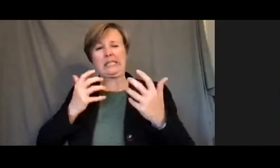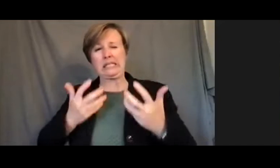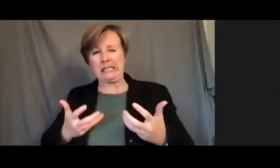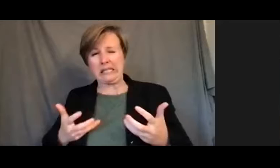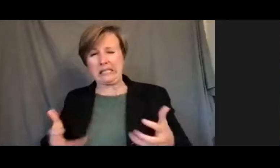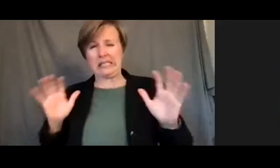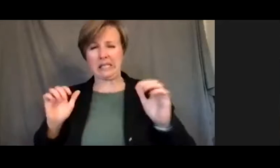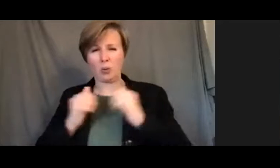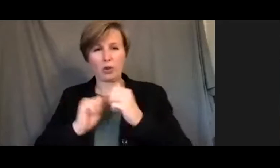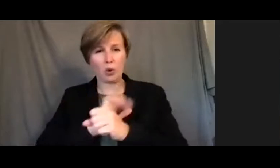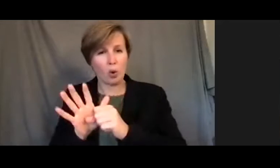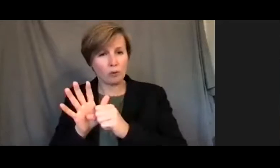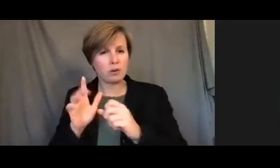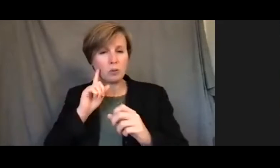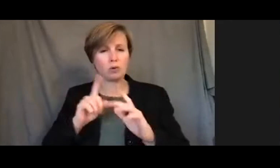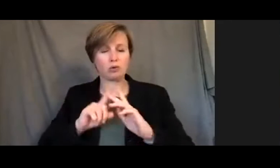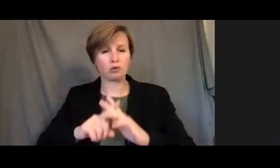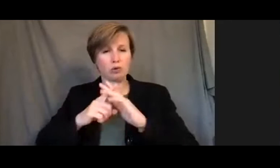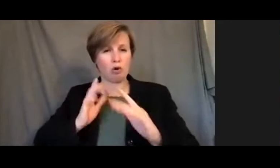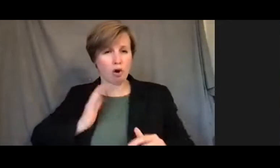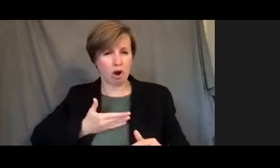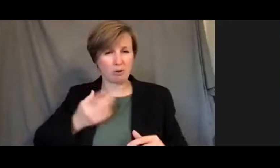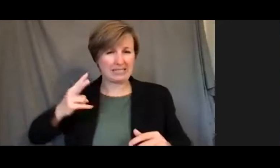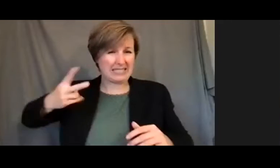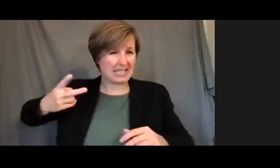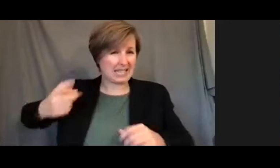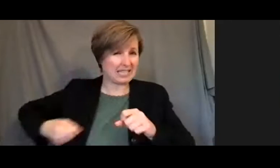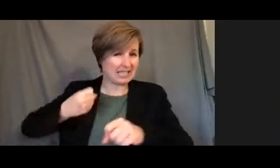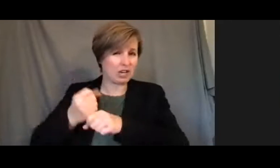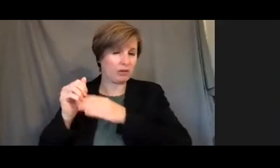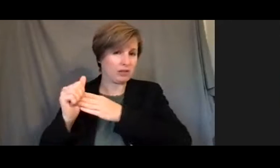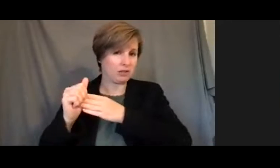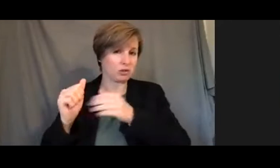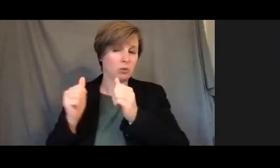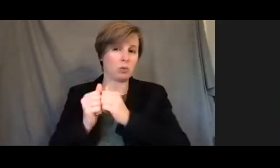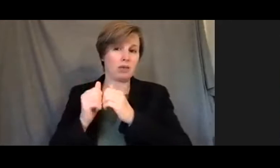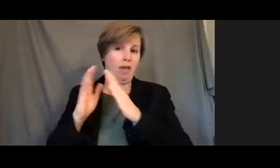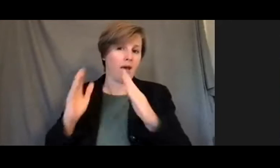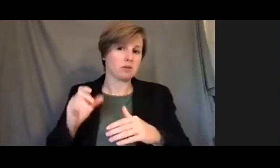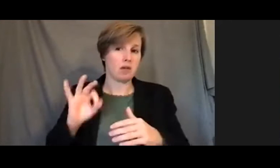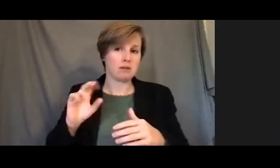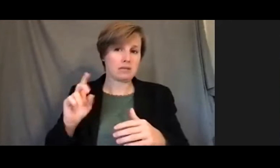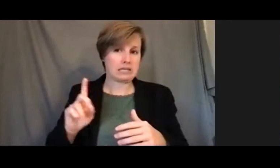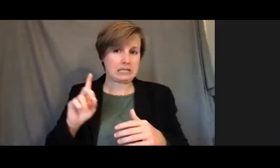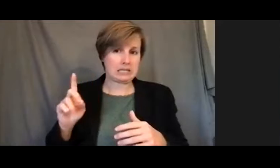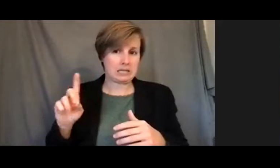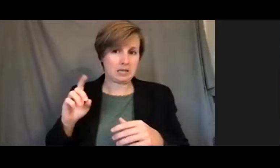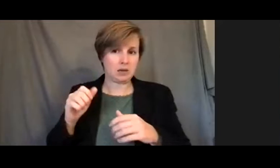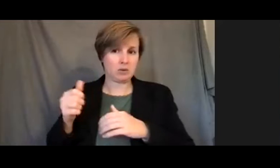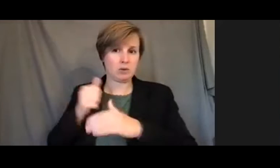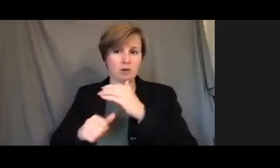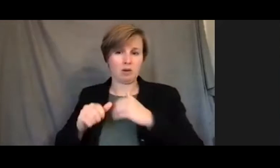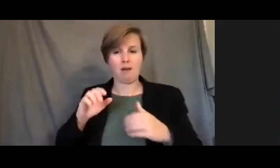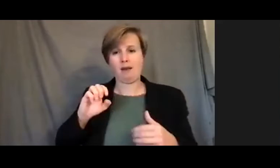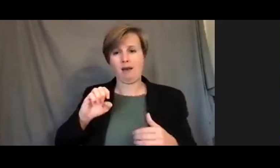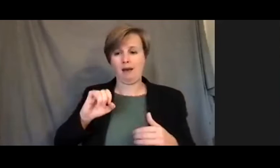be in our second year of leadership with the House Democrats under Speaker Eileen Fillercorn's